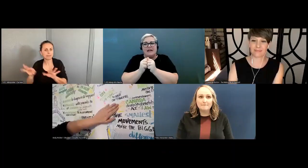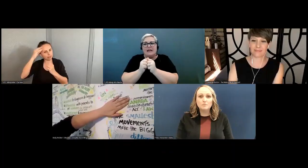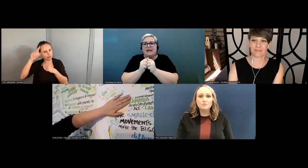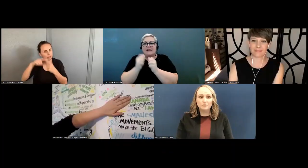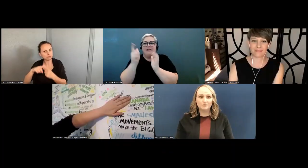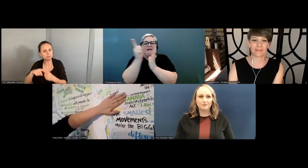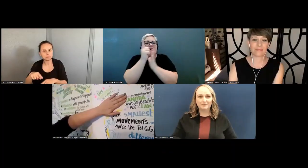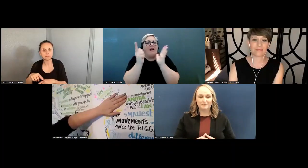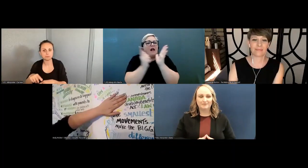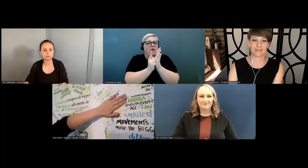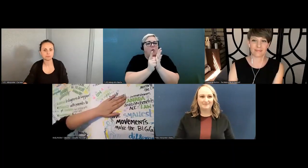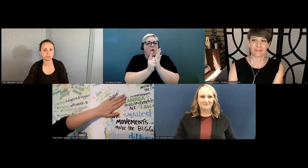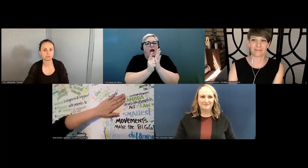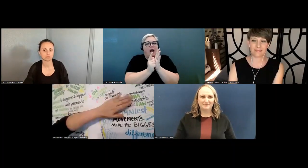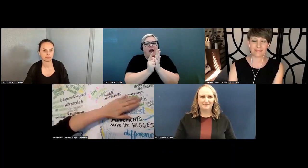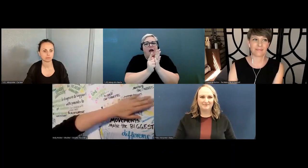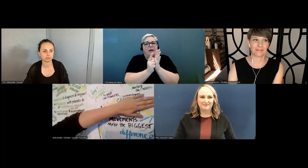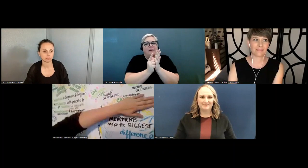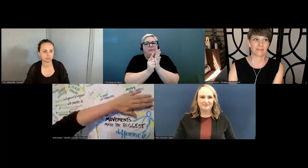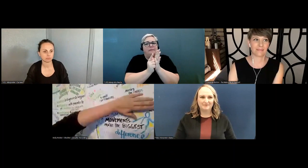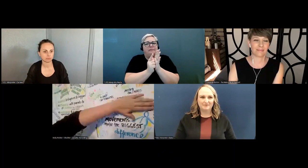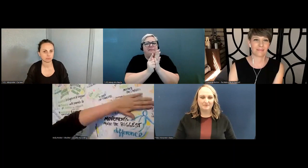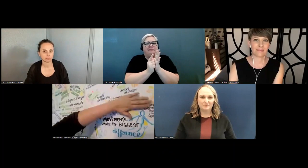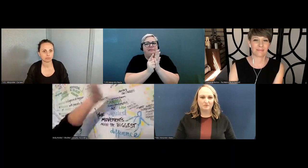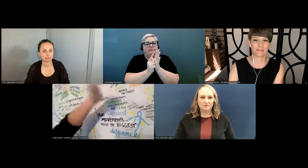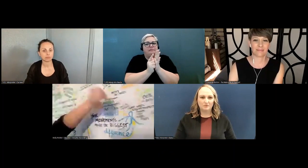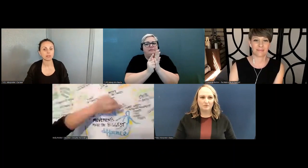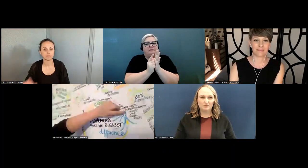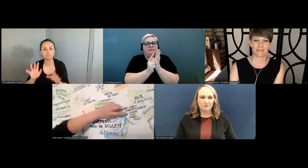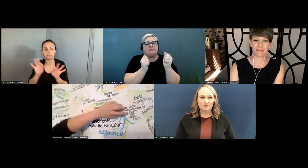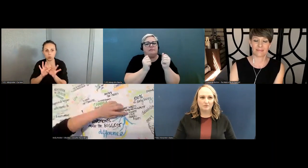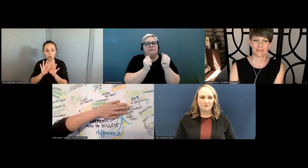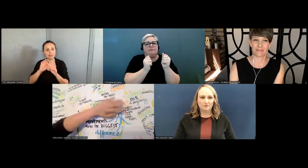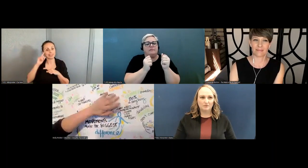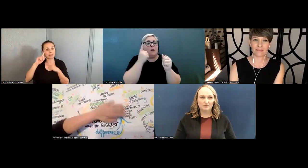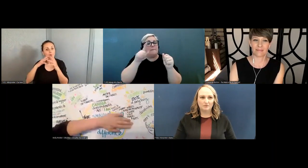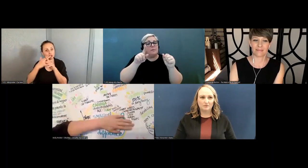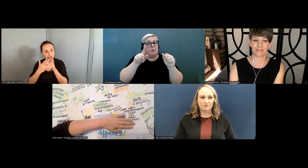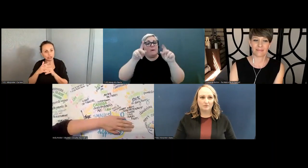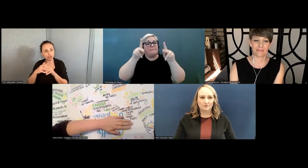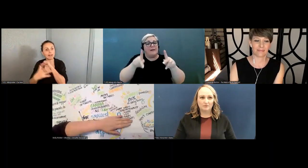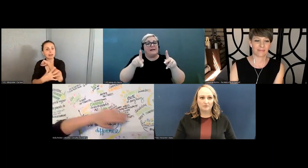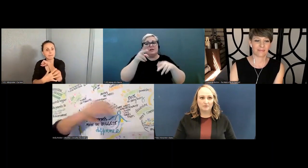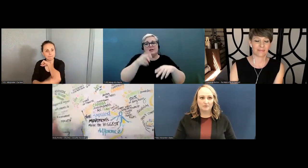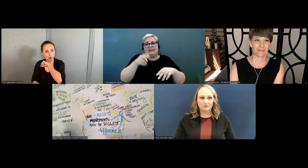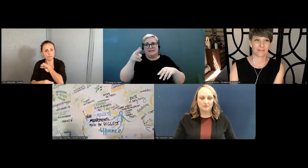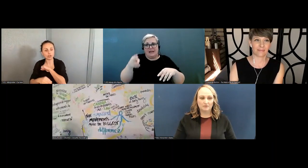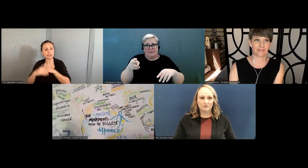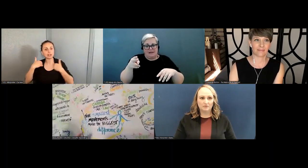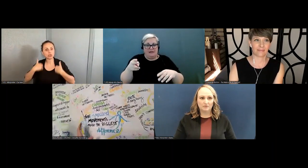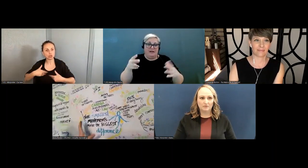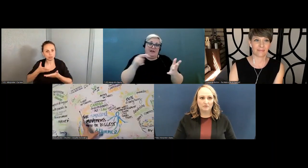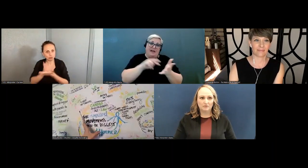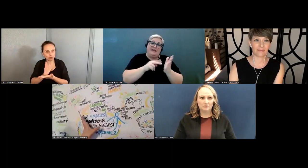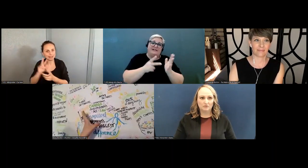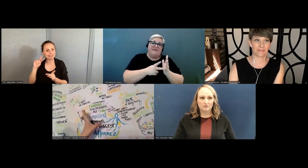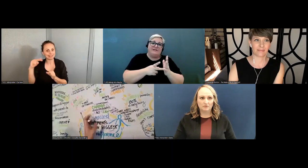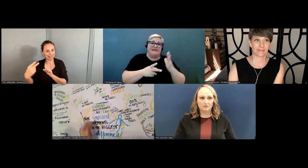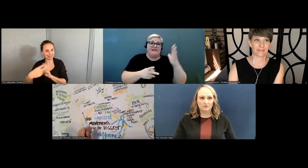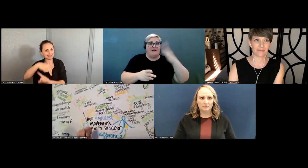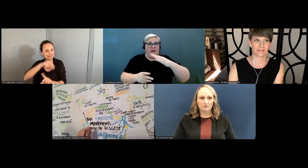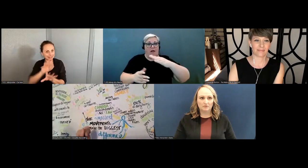consider. Adequacy was the word that was used. So unmet needs, intersectionality, poverty, and human rights